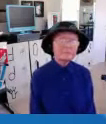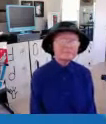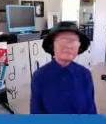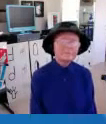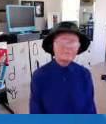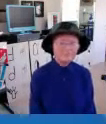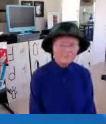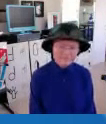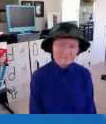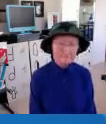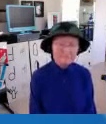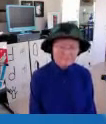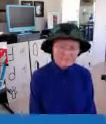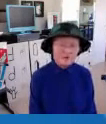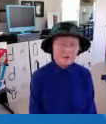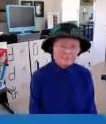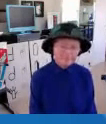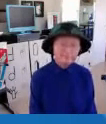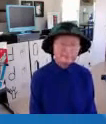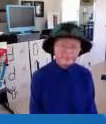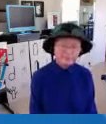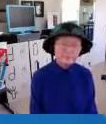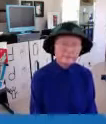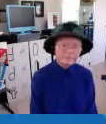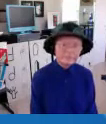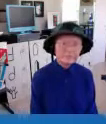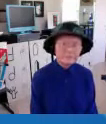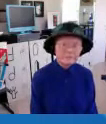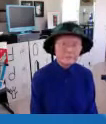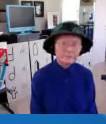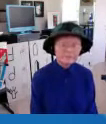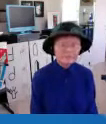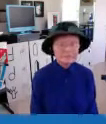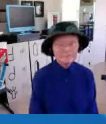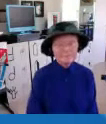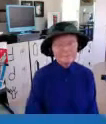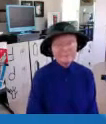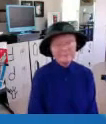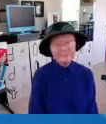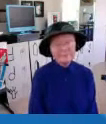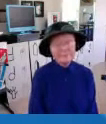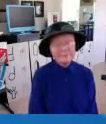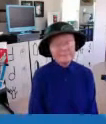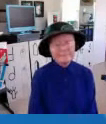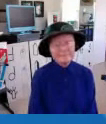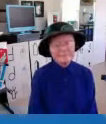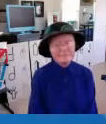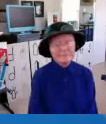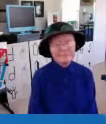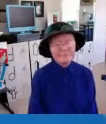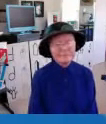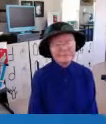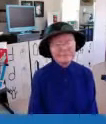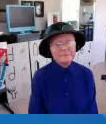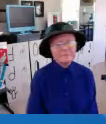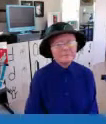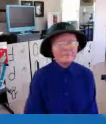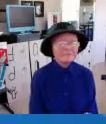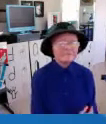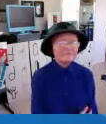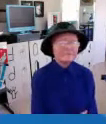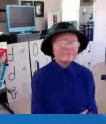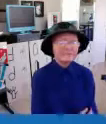internet. We're just working on that now, but I'm not saying it's done yet. And Kamusi is